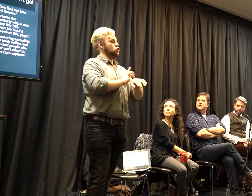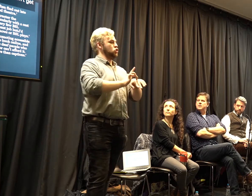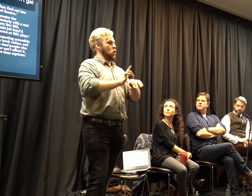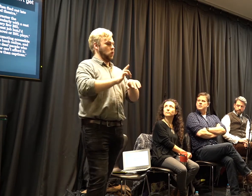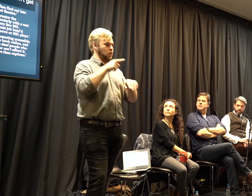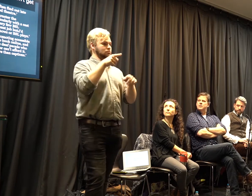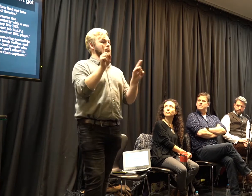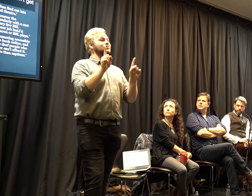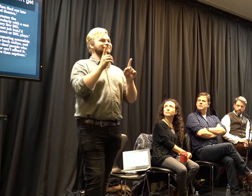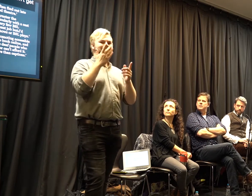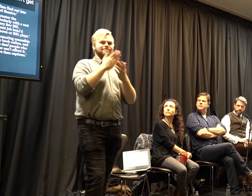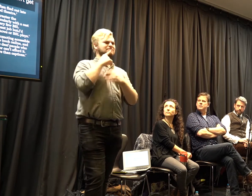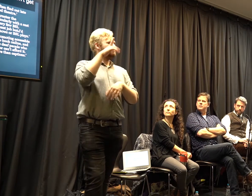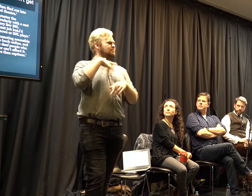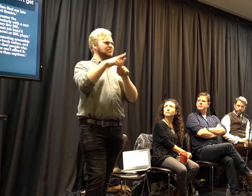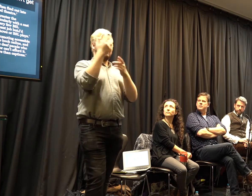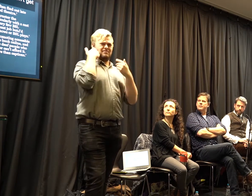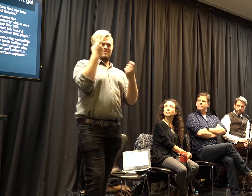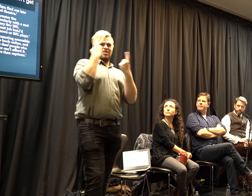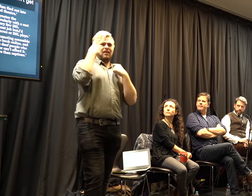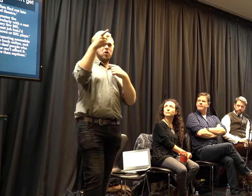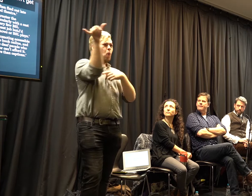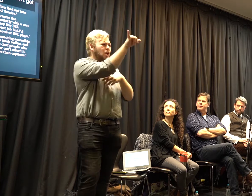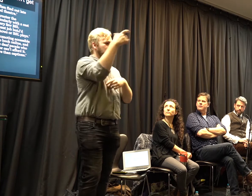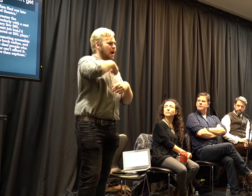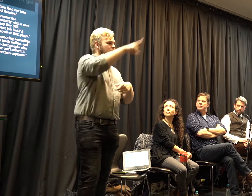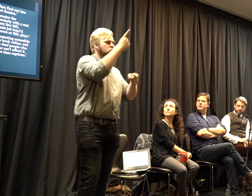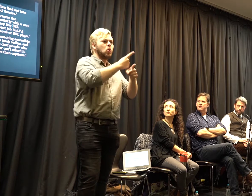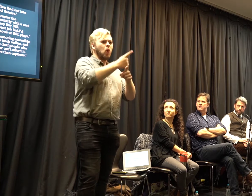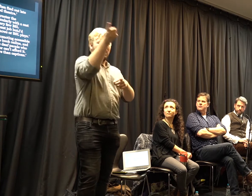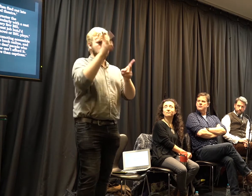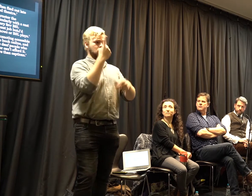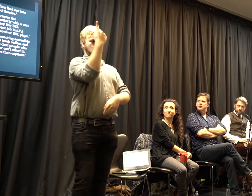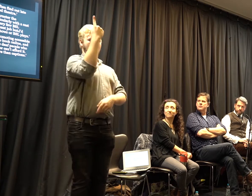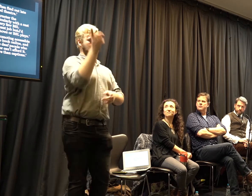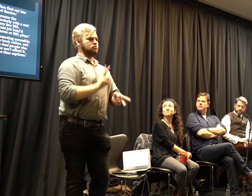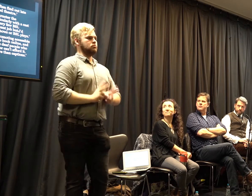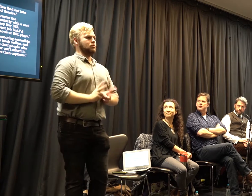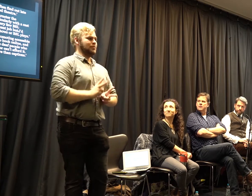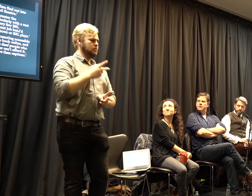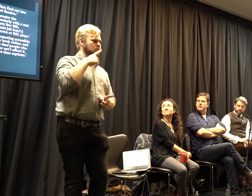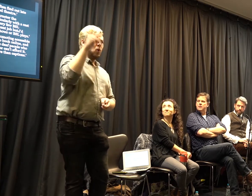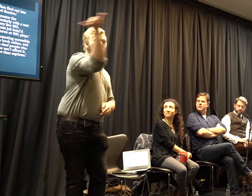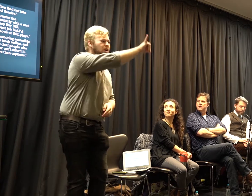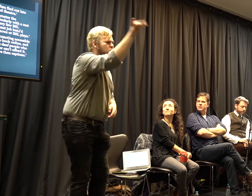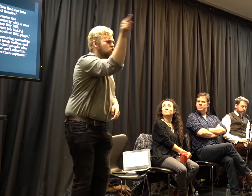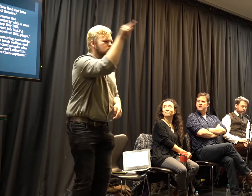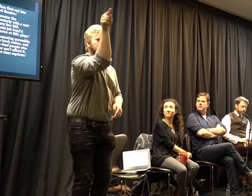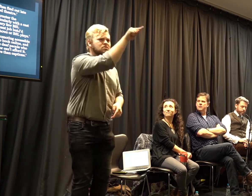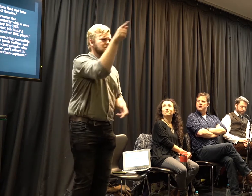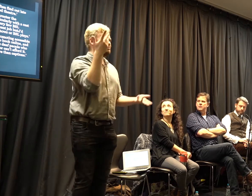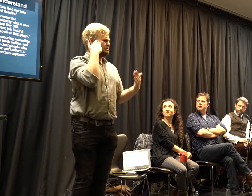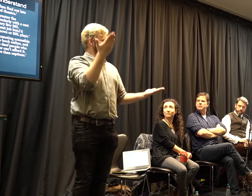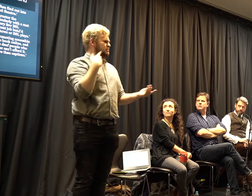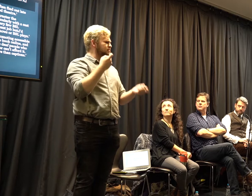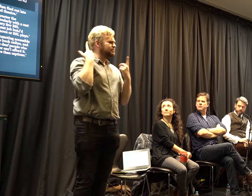One criticism of interpreted performances was that people cannot understand what character